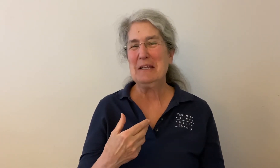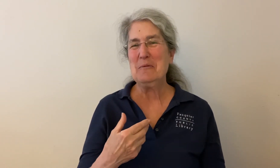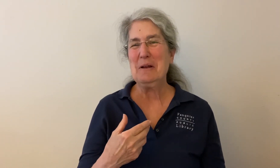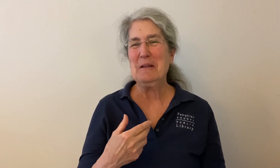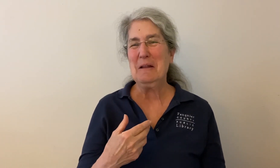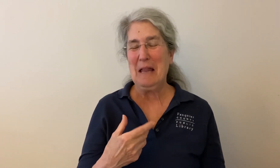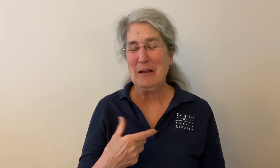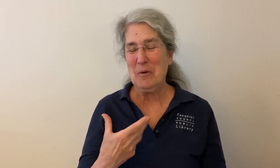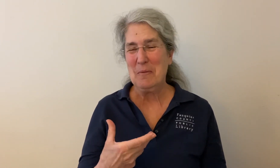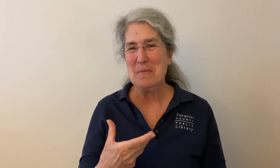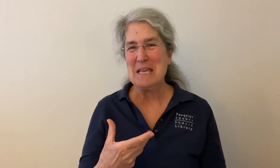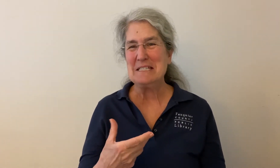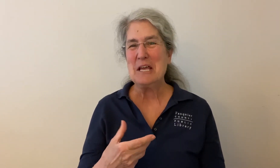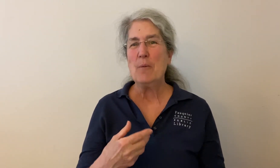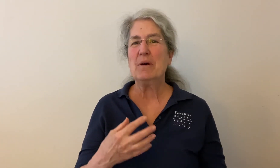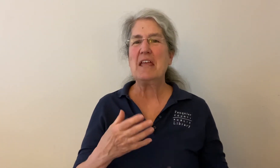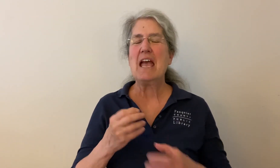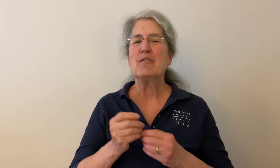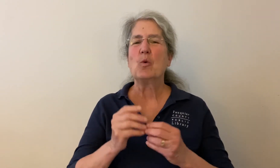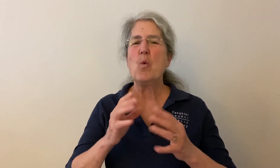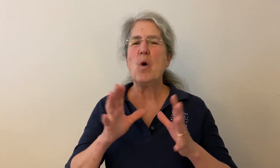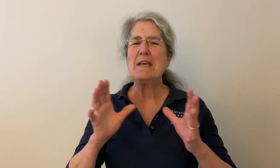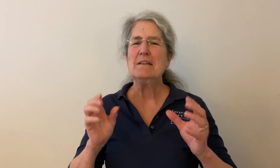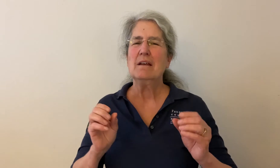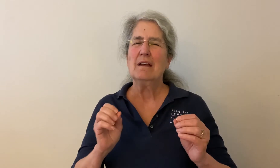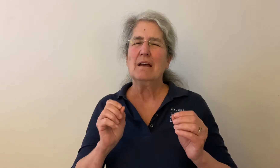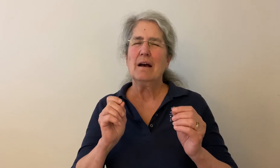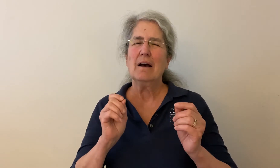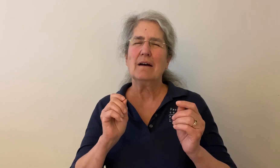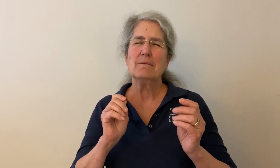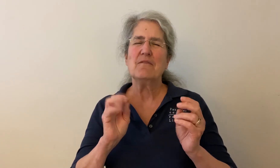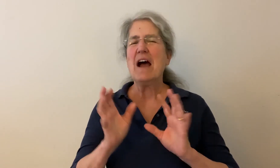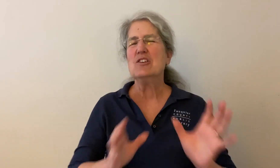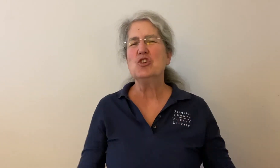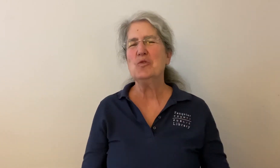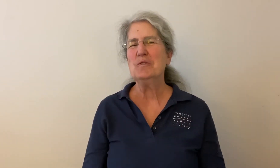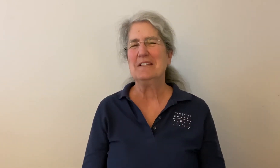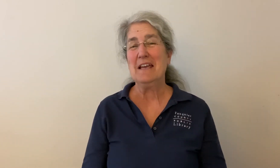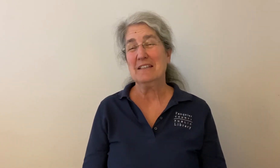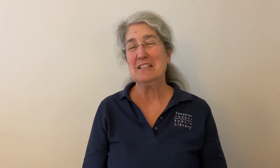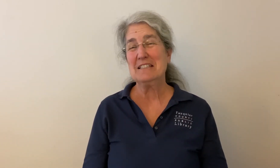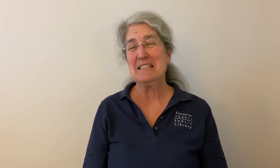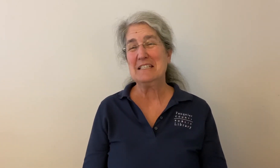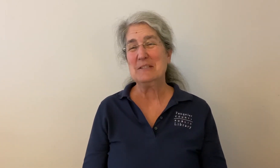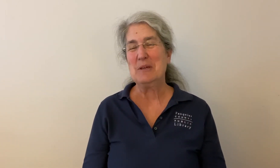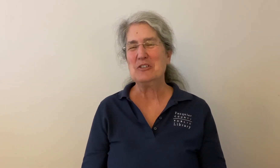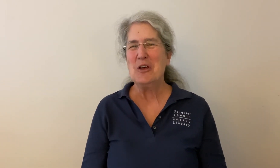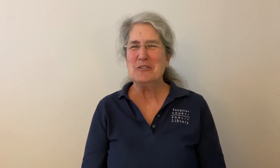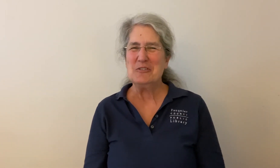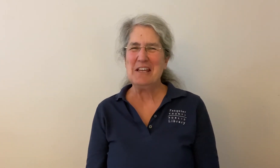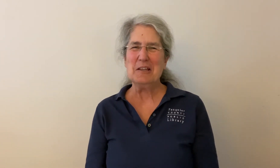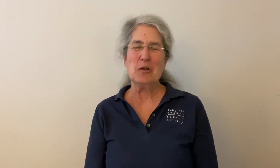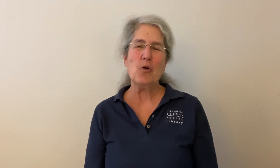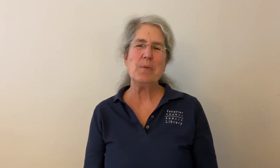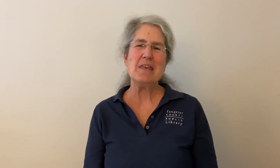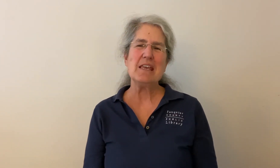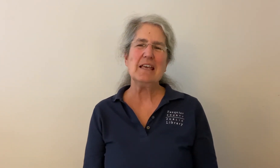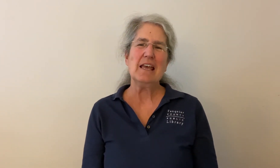what it means, but they haven't quite fine-tuned it yet, just as in speech. So take a little peek at